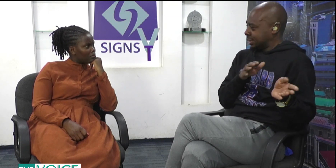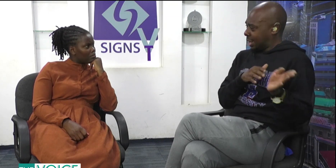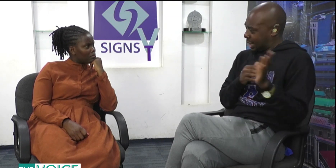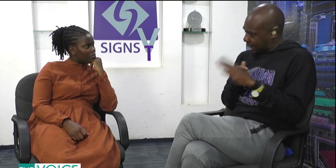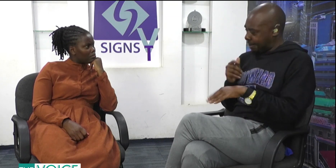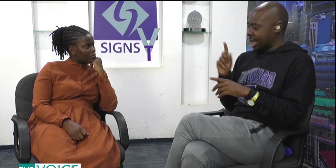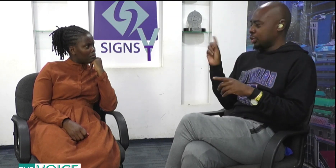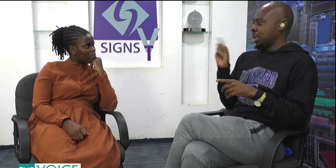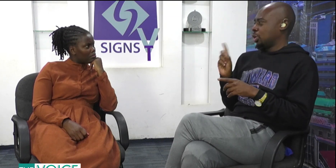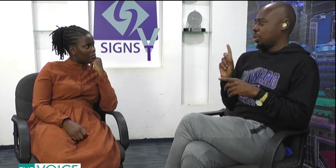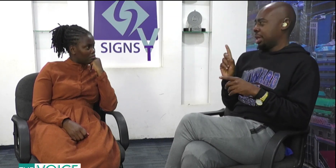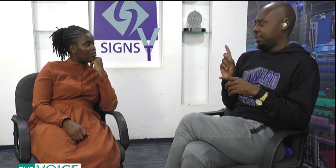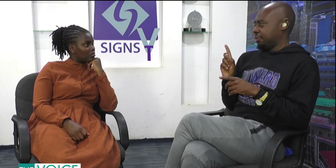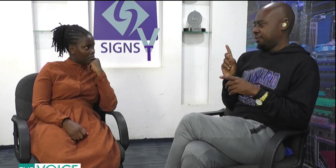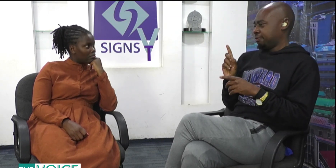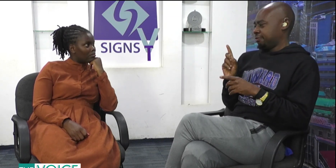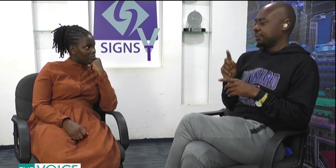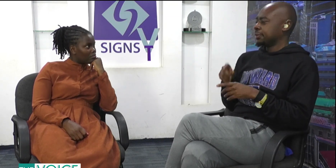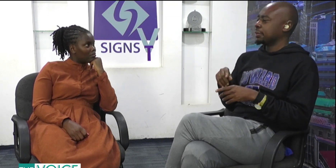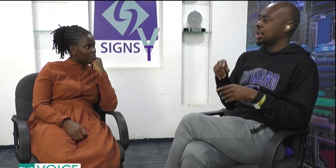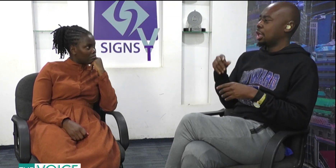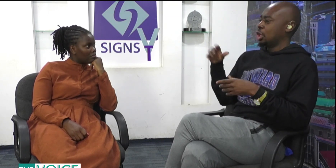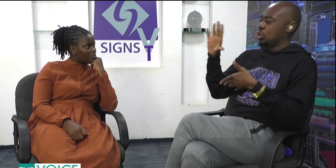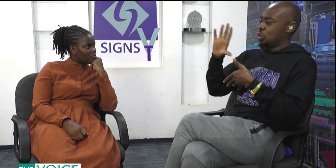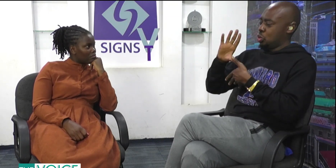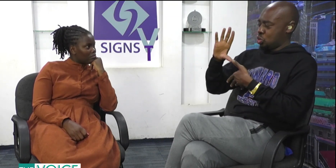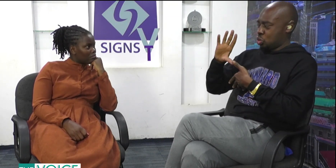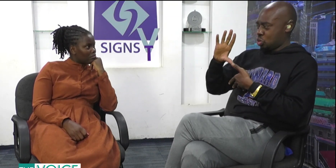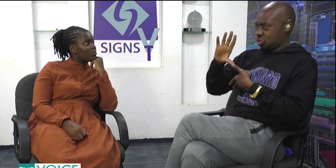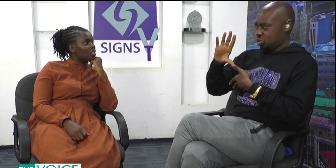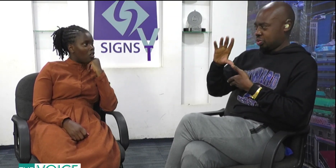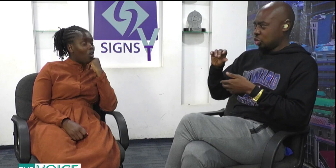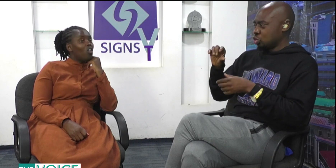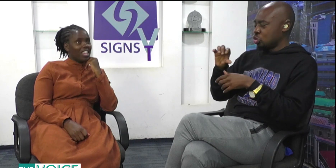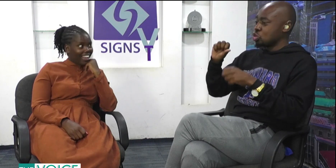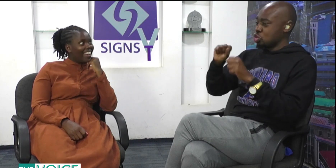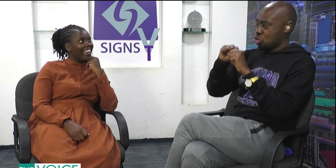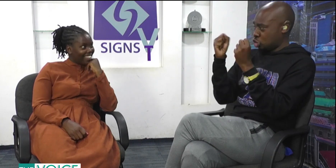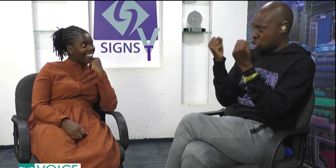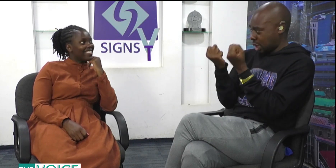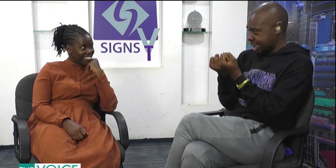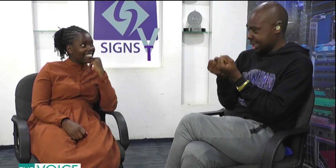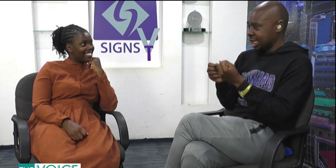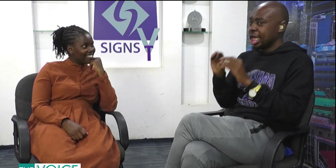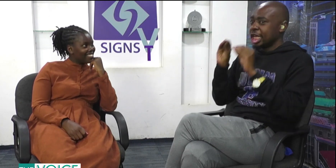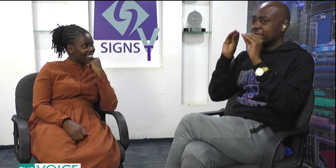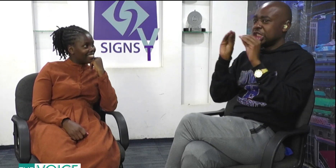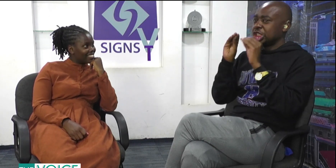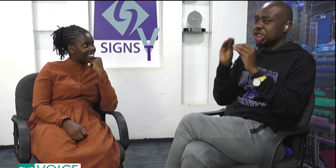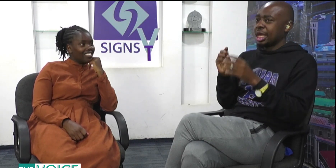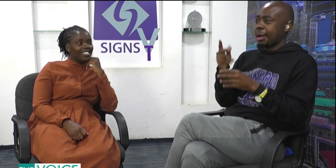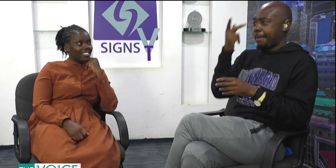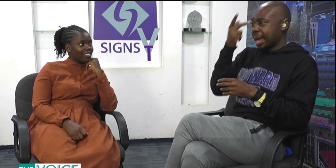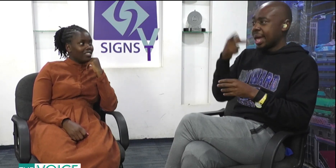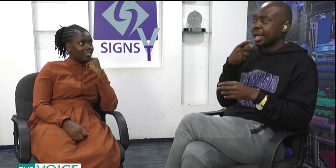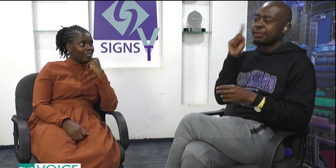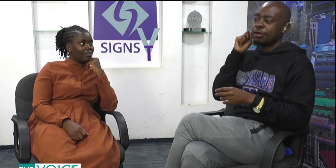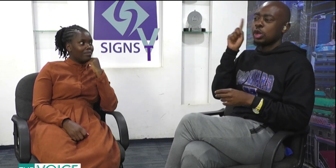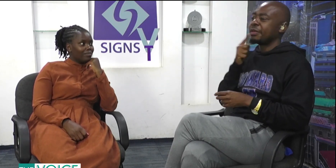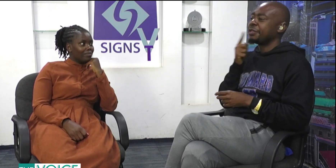is P1, I came back to Nairobi. And I joined the Coder